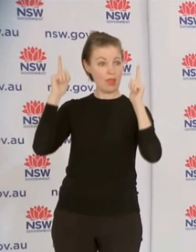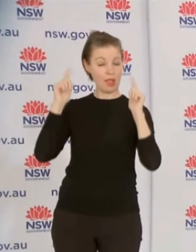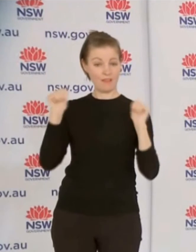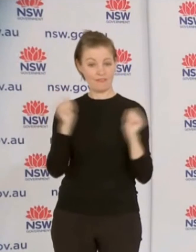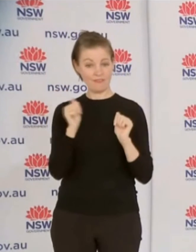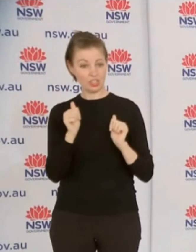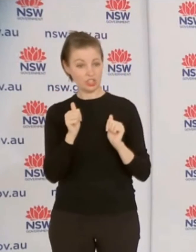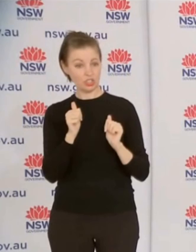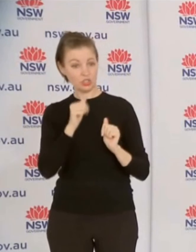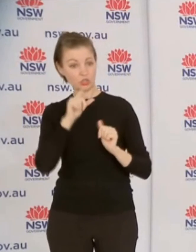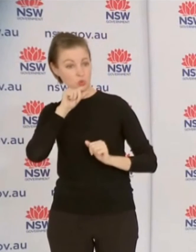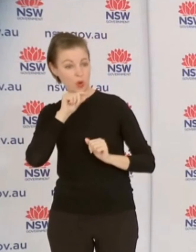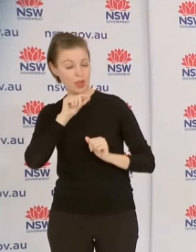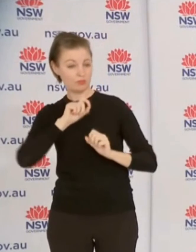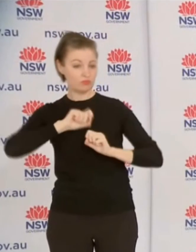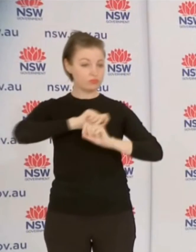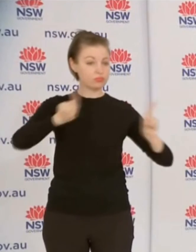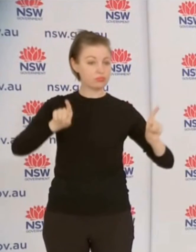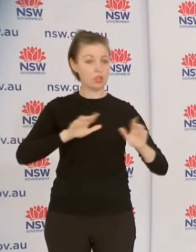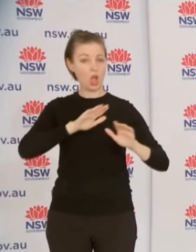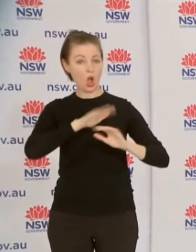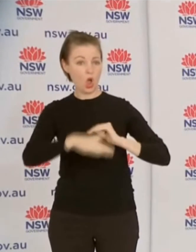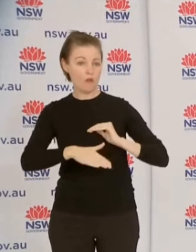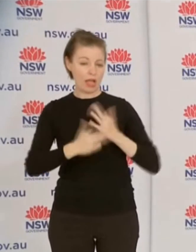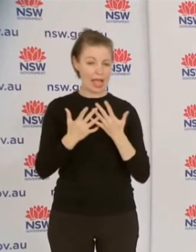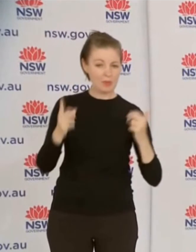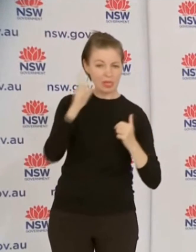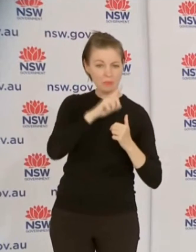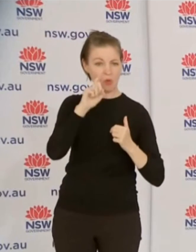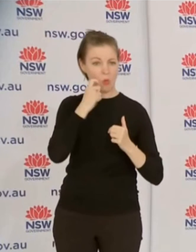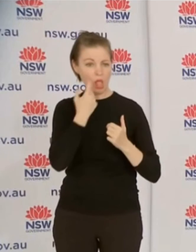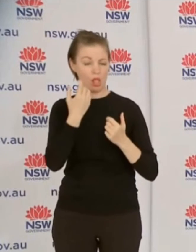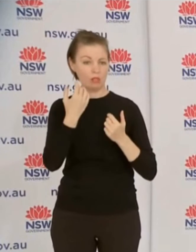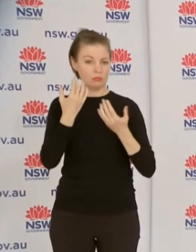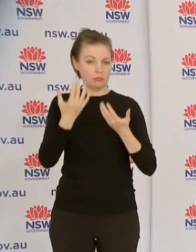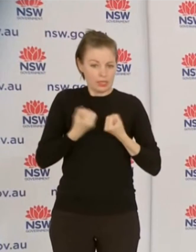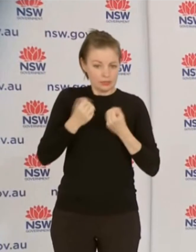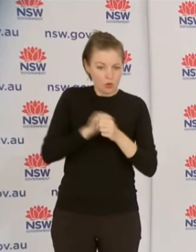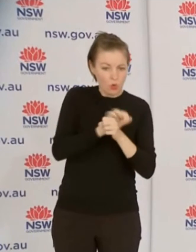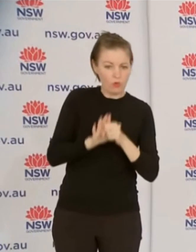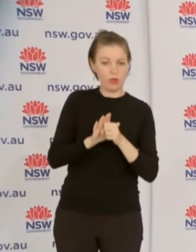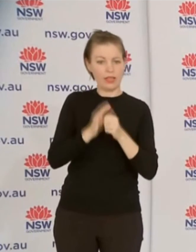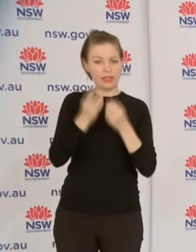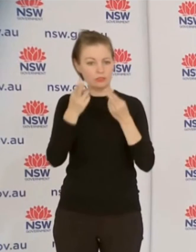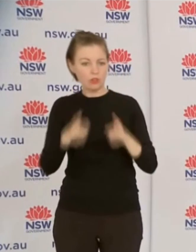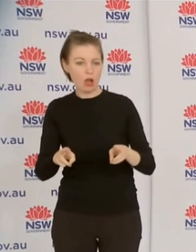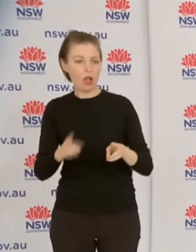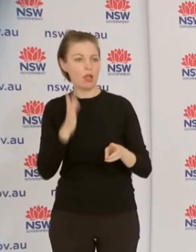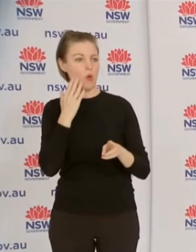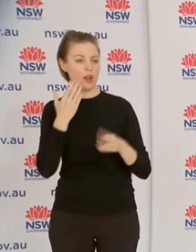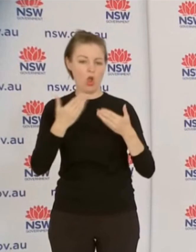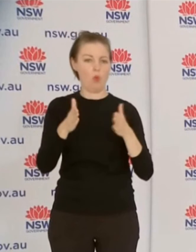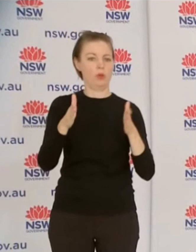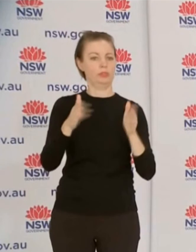report? Because it sounds like asked about those numbers. You said talks about we need to take that in perspective. Look, the Doherty report talks about those. The